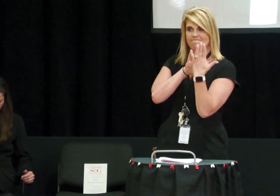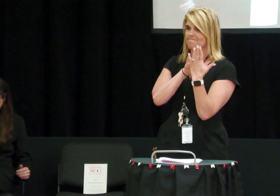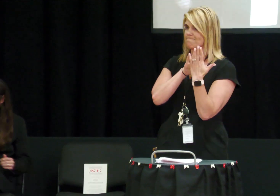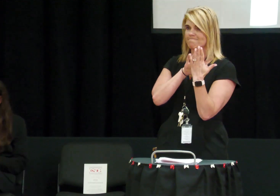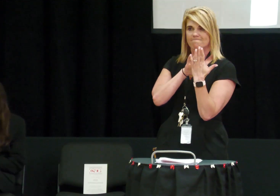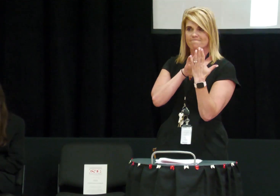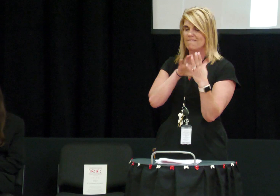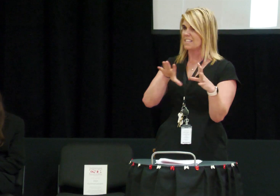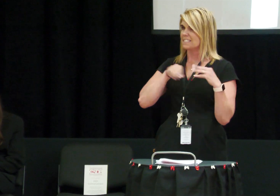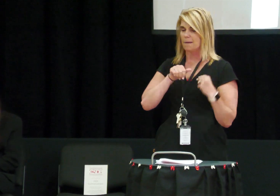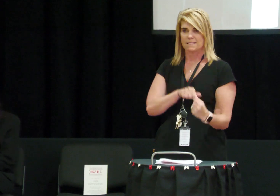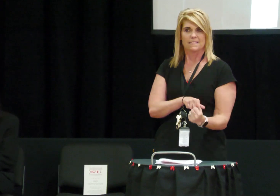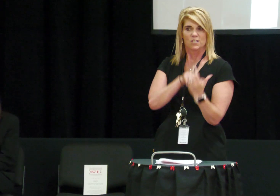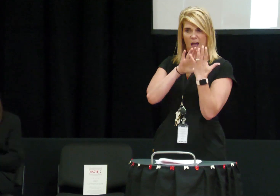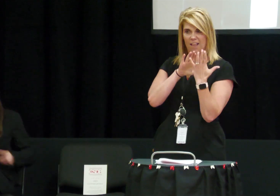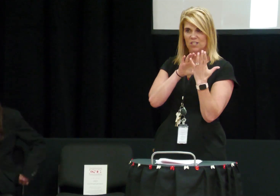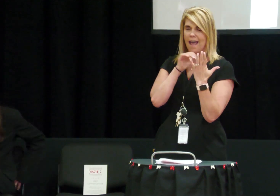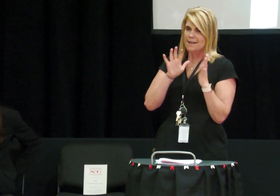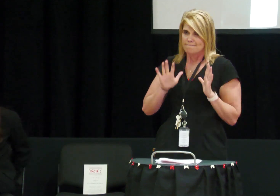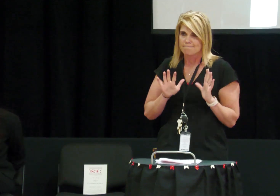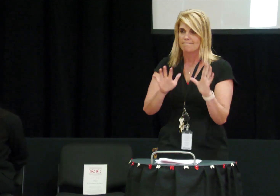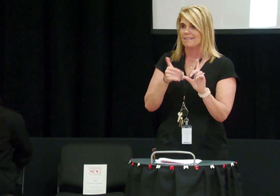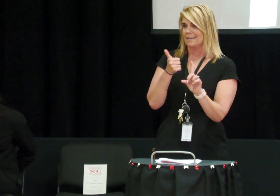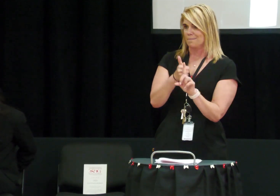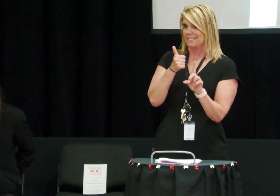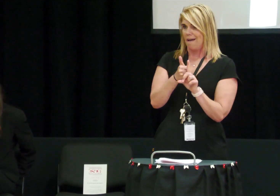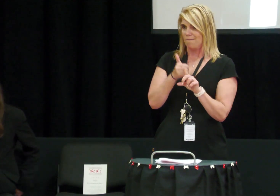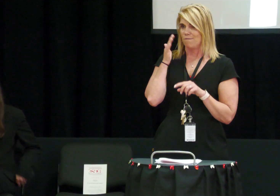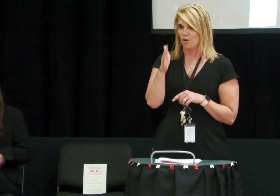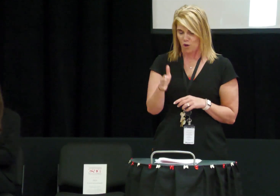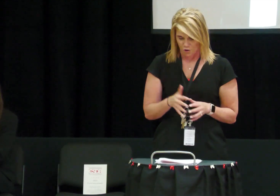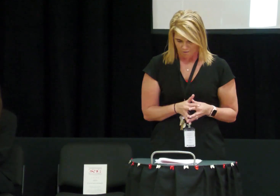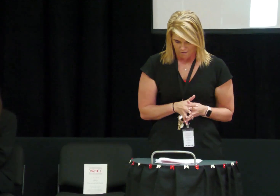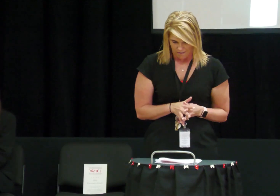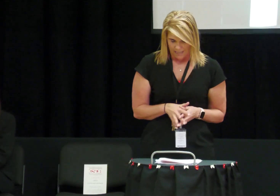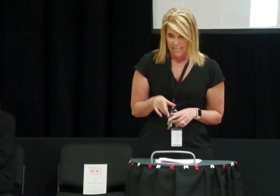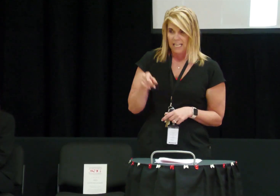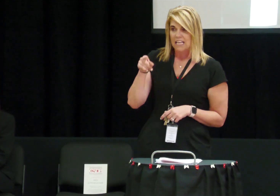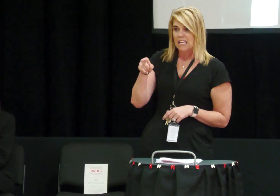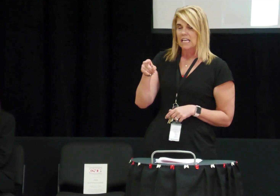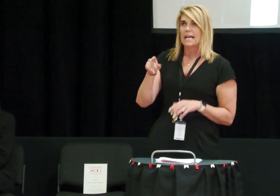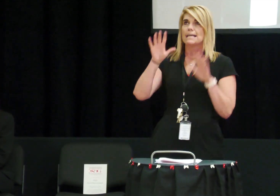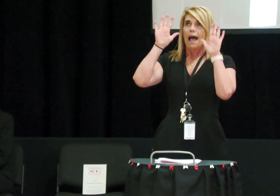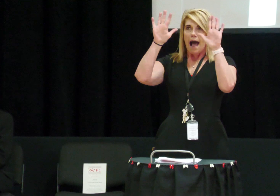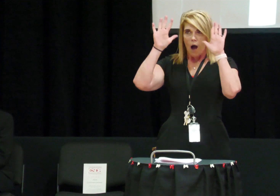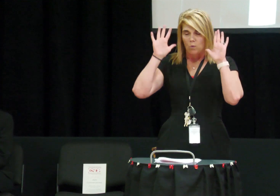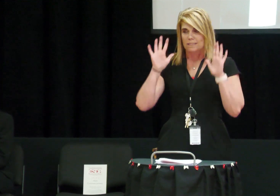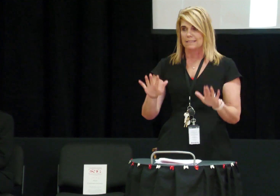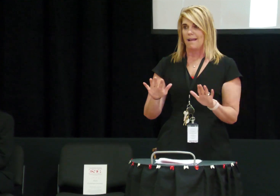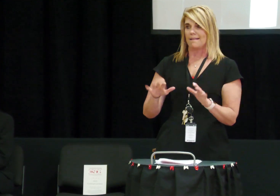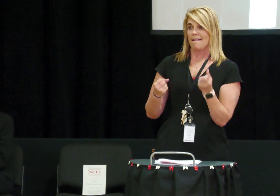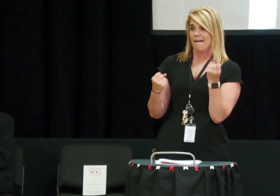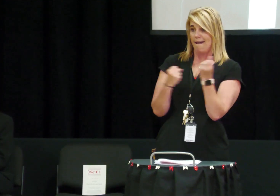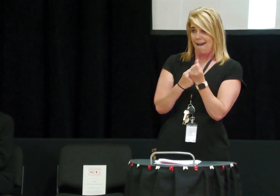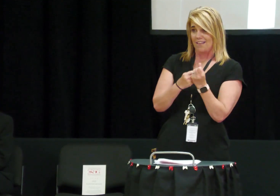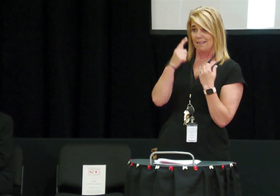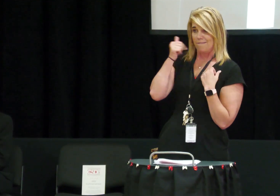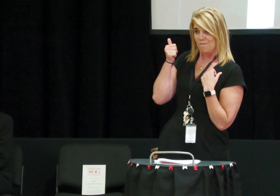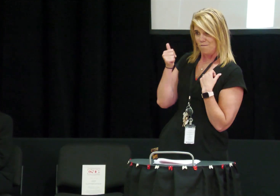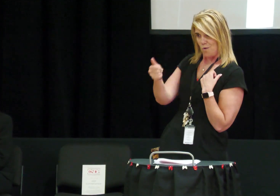If he was confronted with a challenge, he accepted it with vigor and pushed himself further. He is an